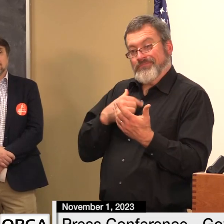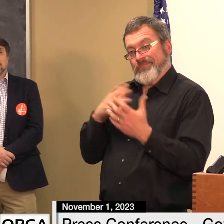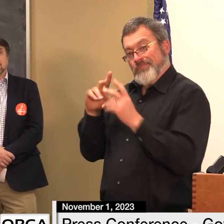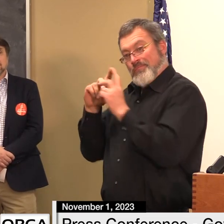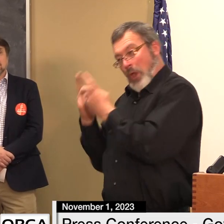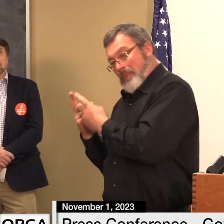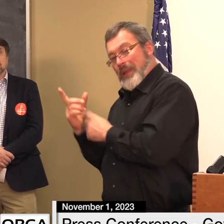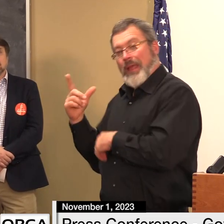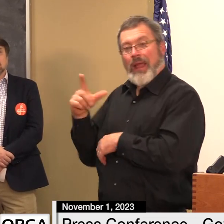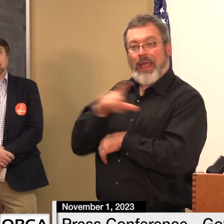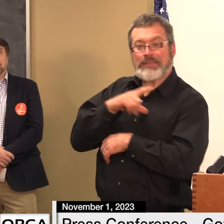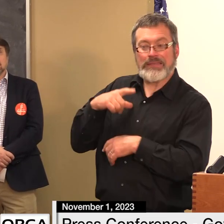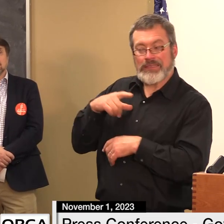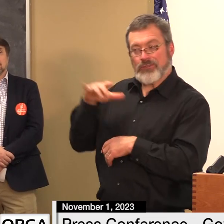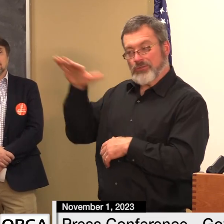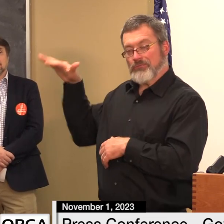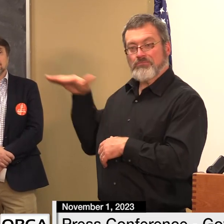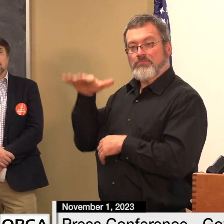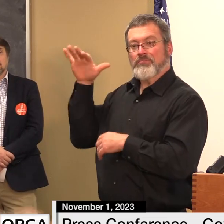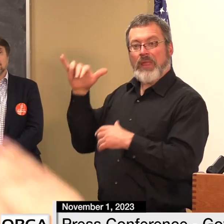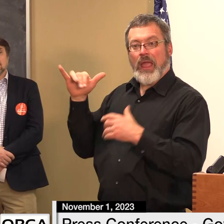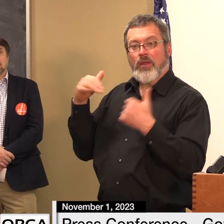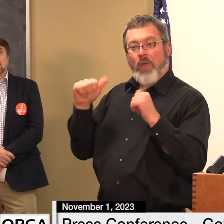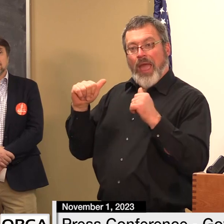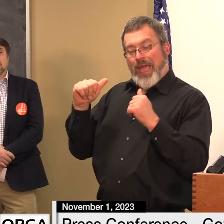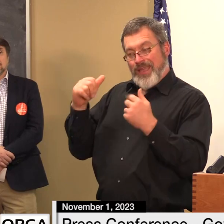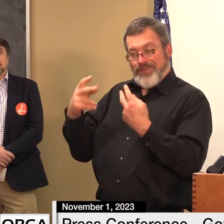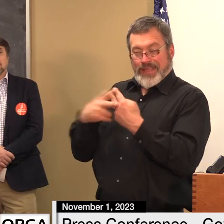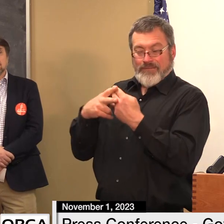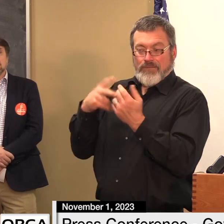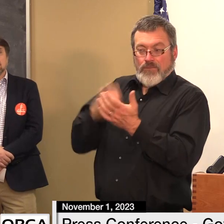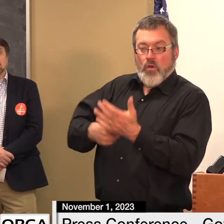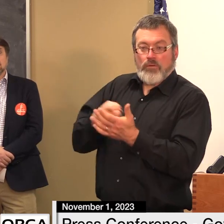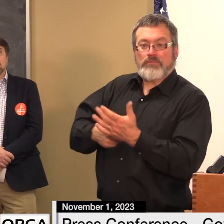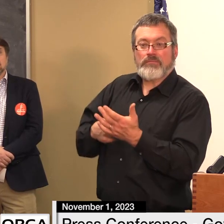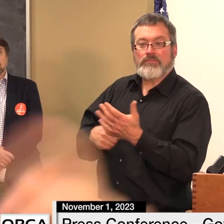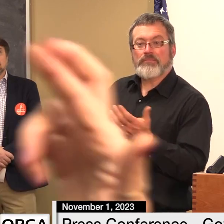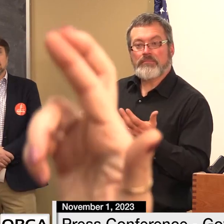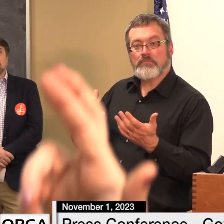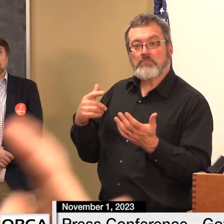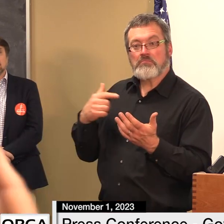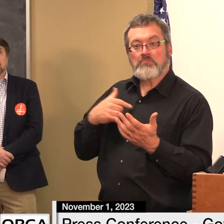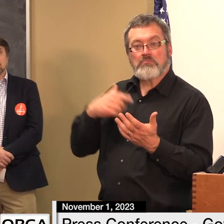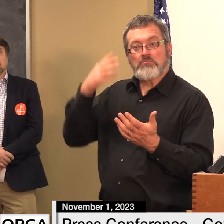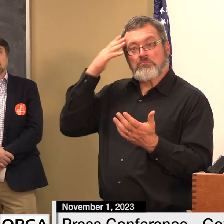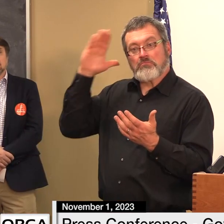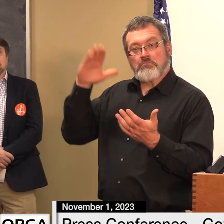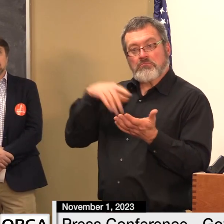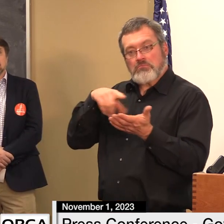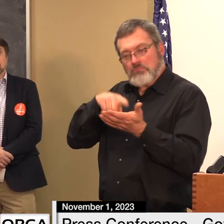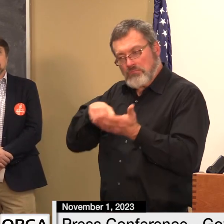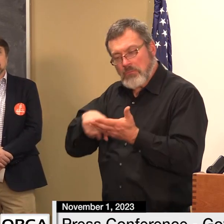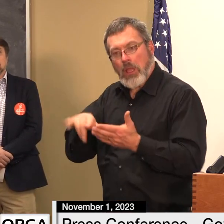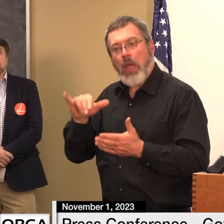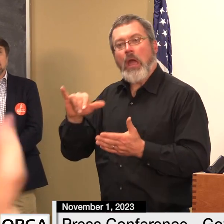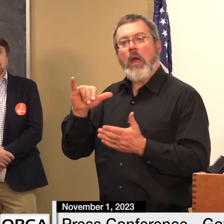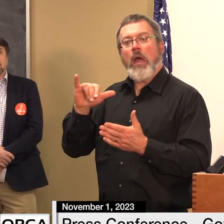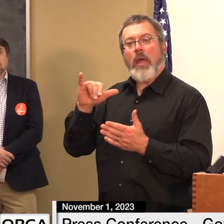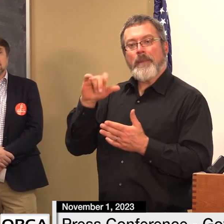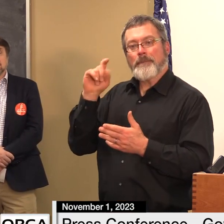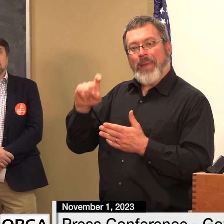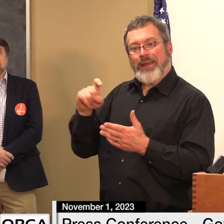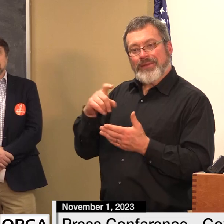legislature working together on this to try and reduce some costs, knowing that with the inspection process that you have to have a